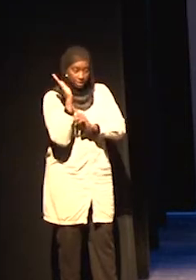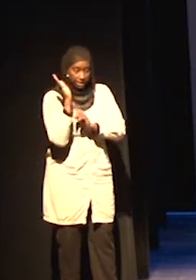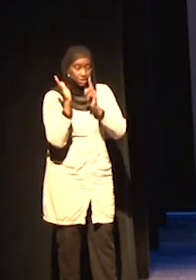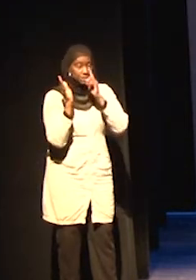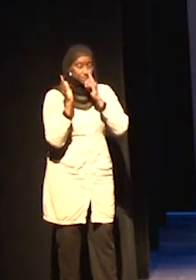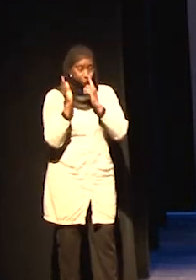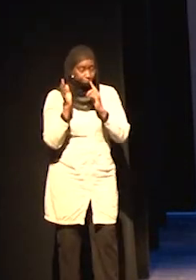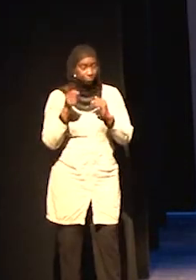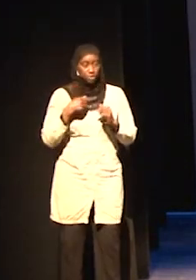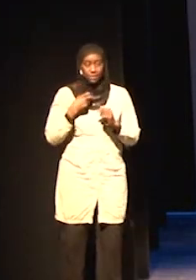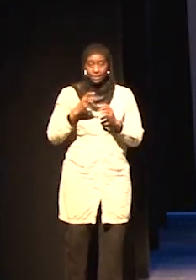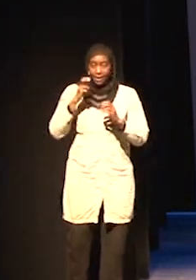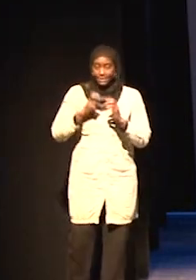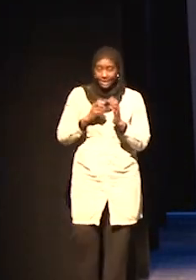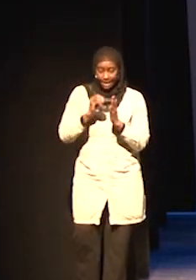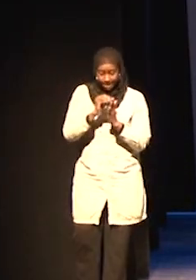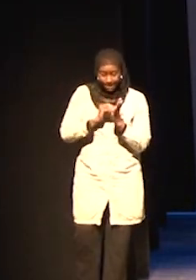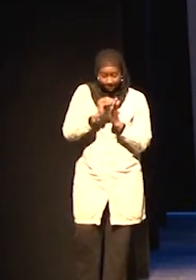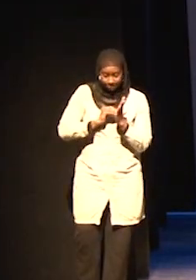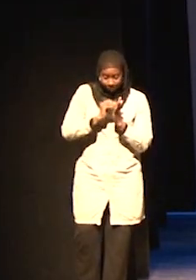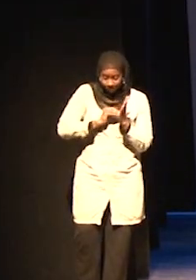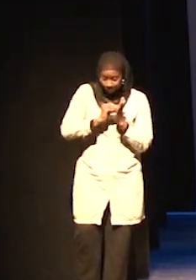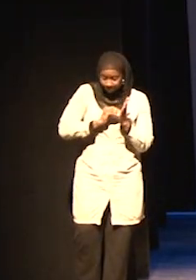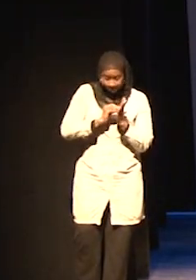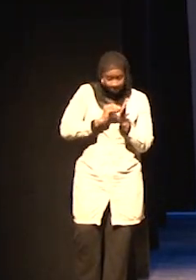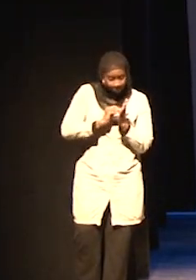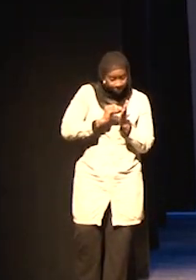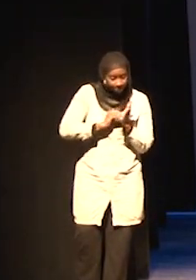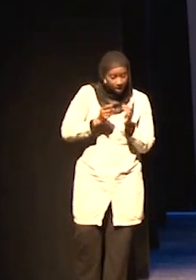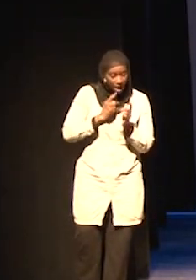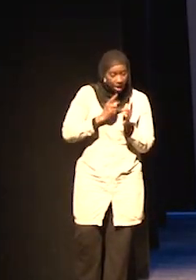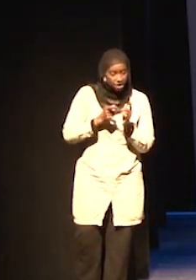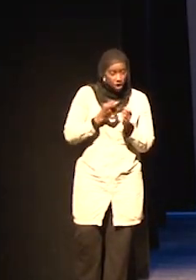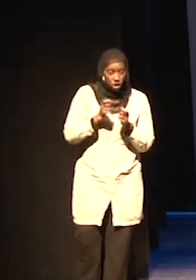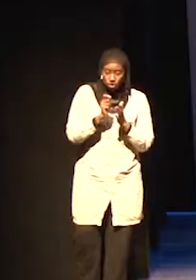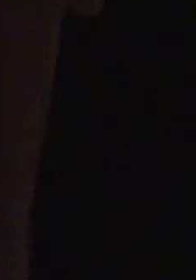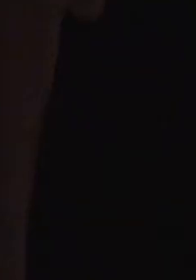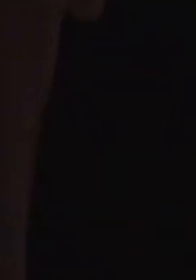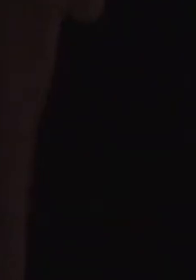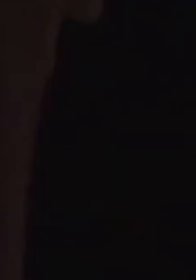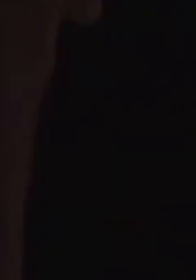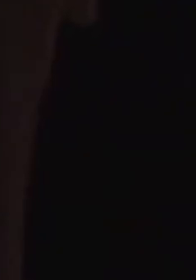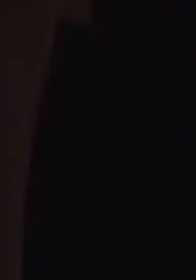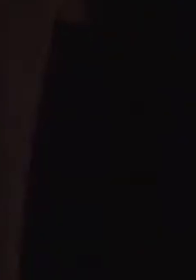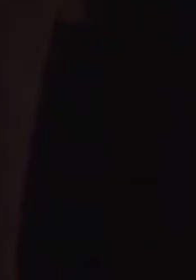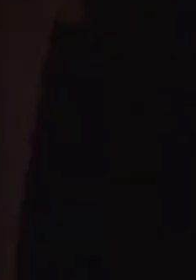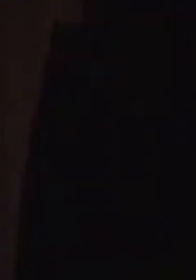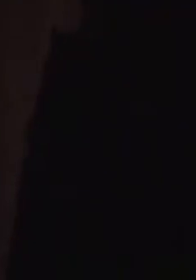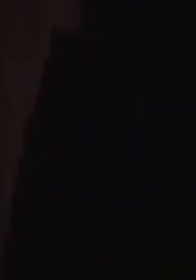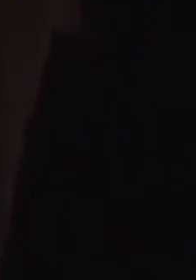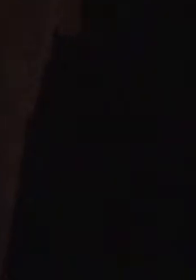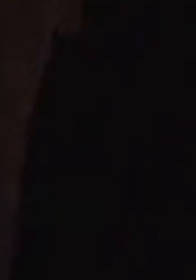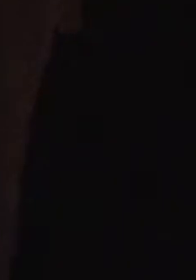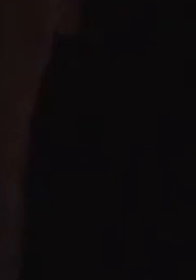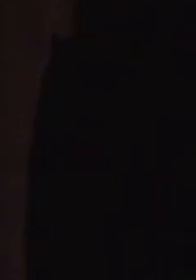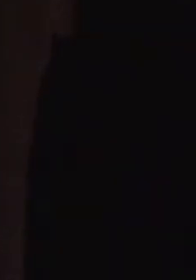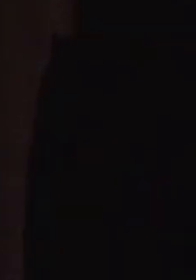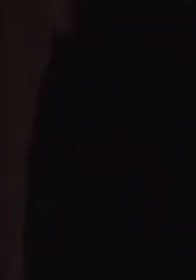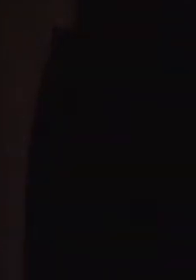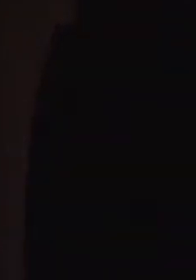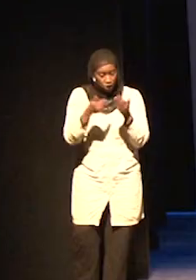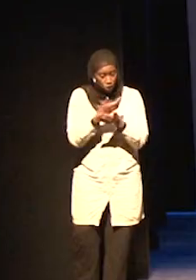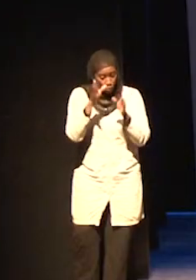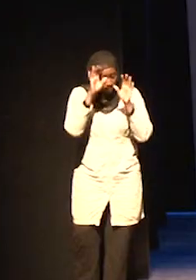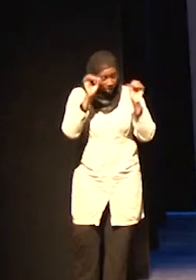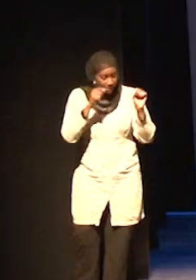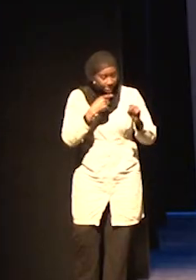felt, what that bigoted statement has meant to small children, to decent people, decent patriotic